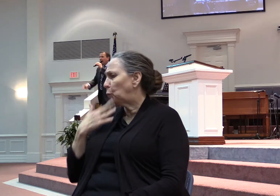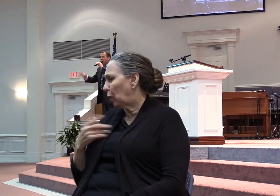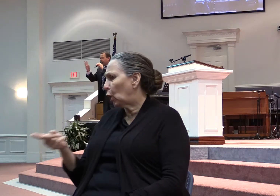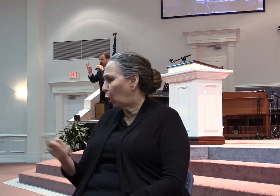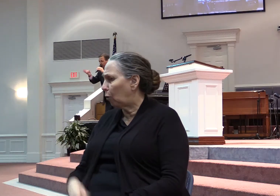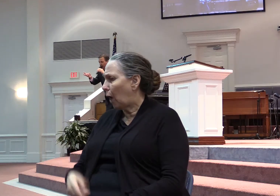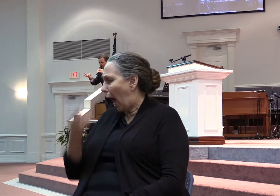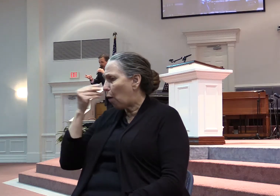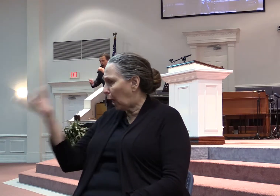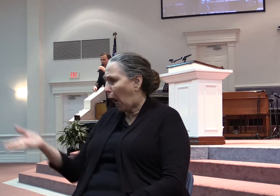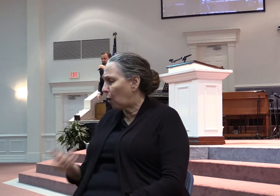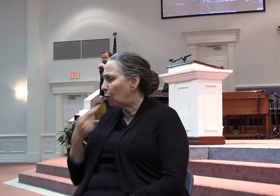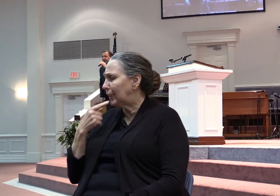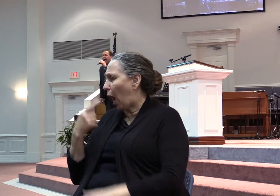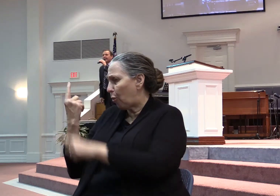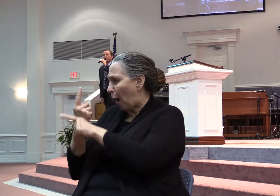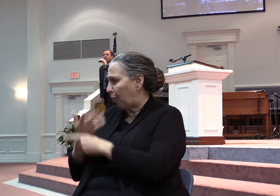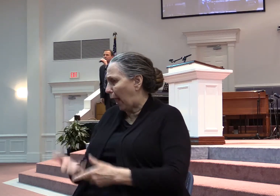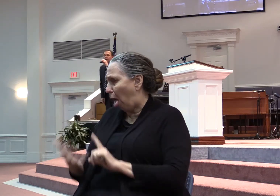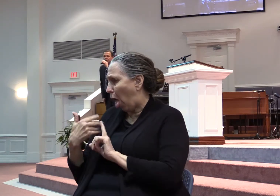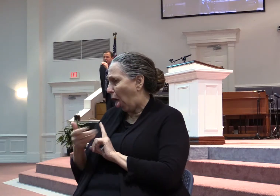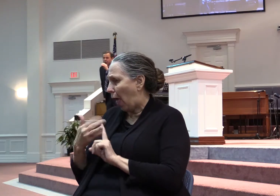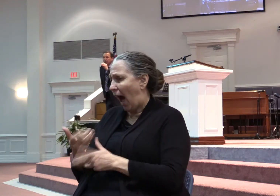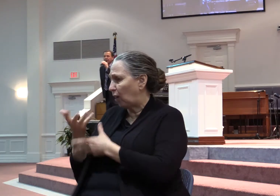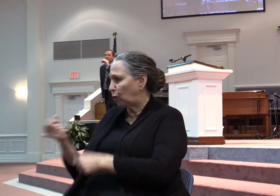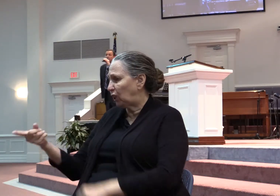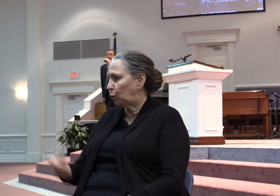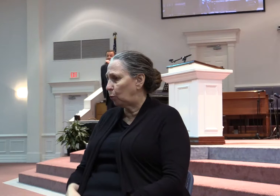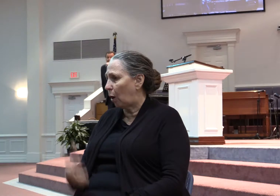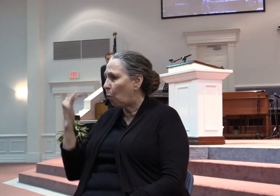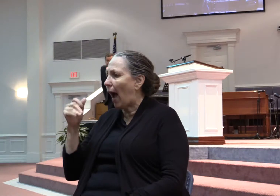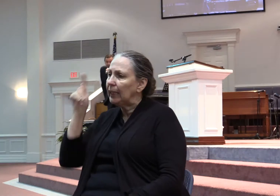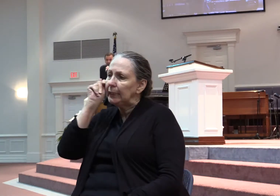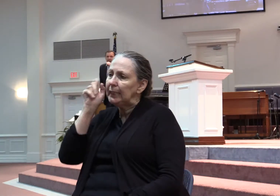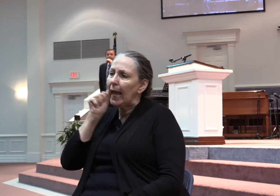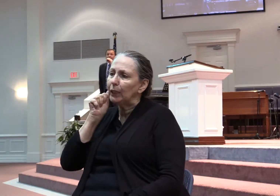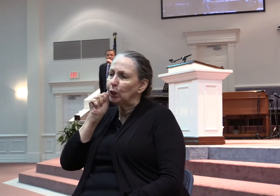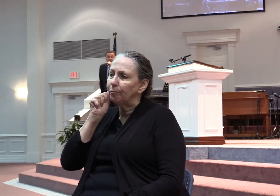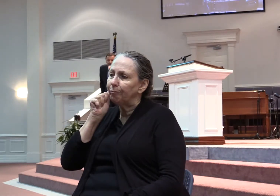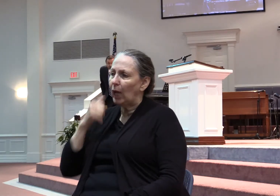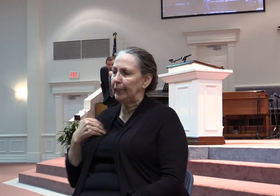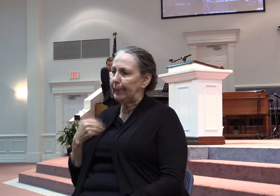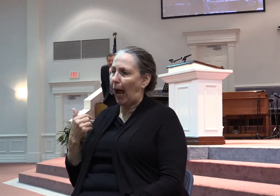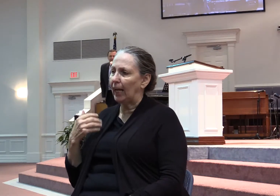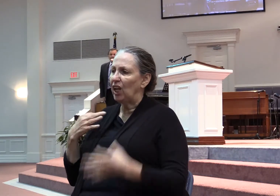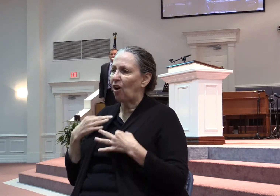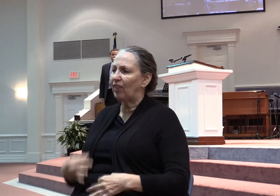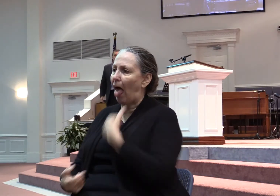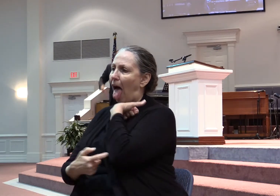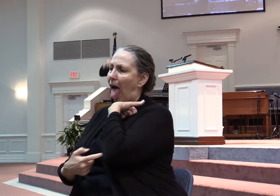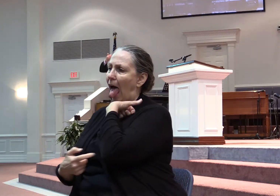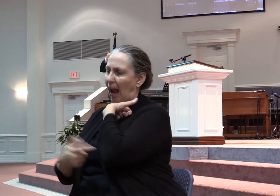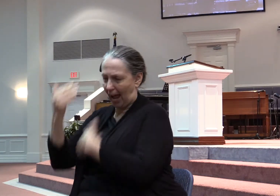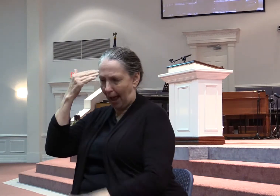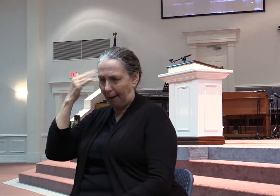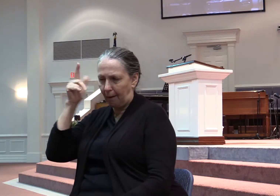are. I don't care that you know how to say all the right things. I don't trust you because you're a teenager and because you're fleshly and because I